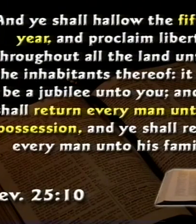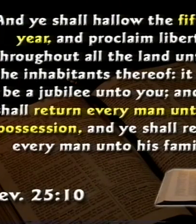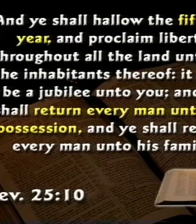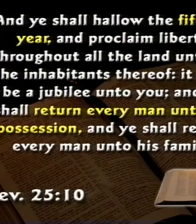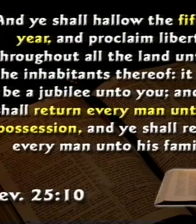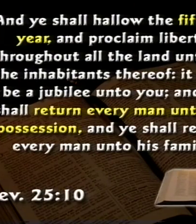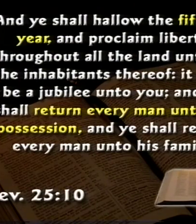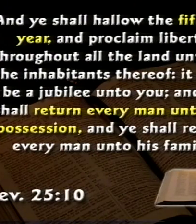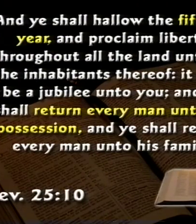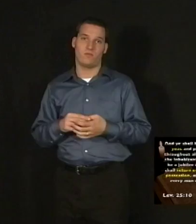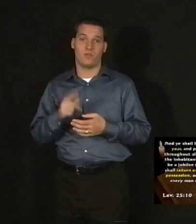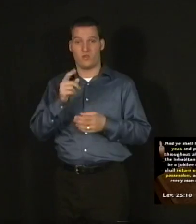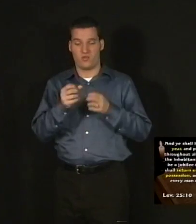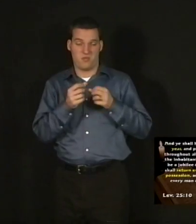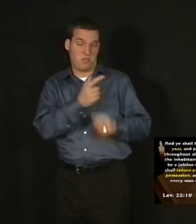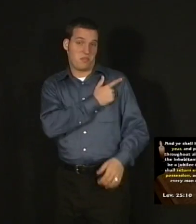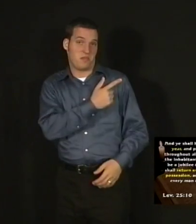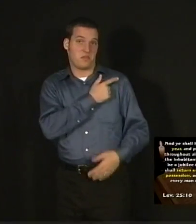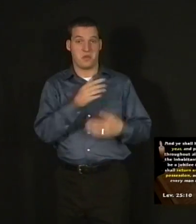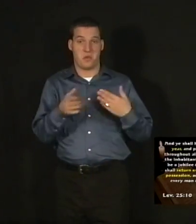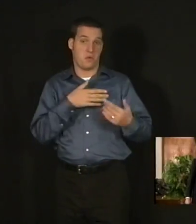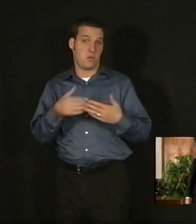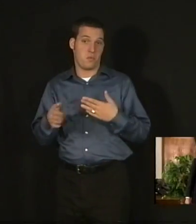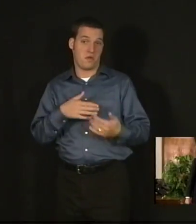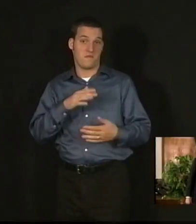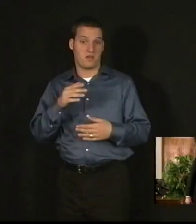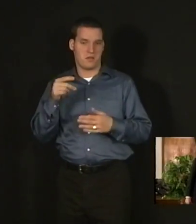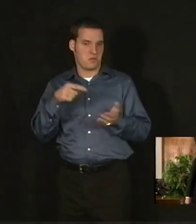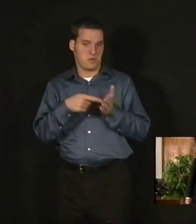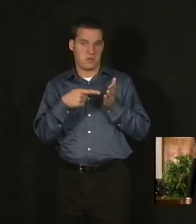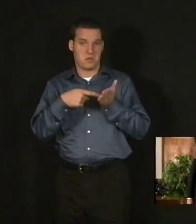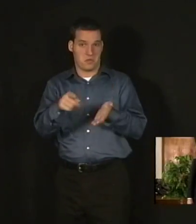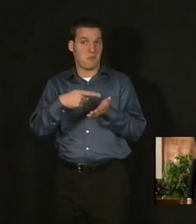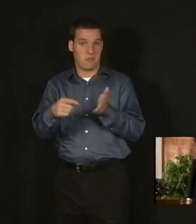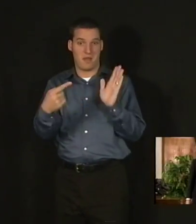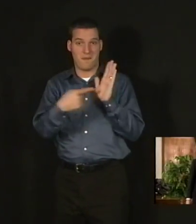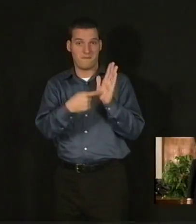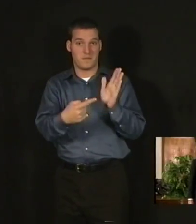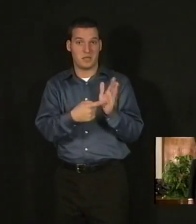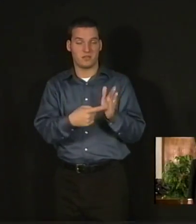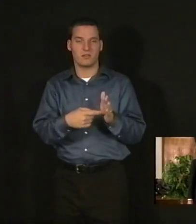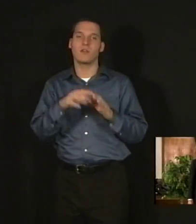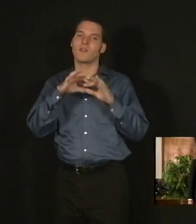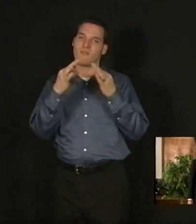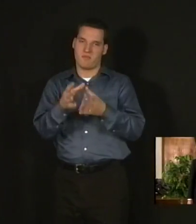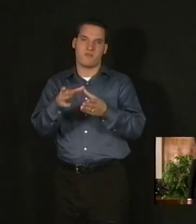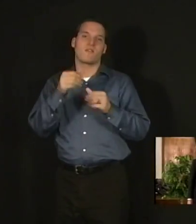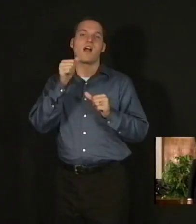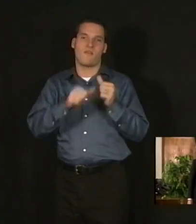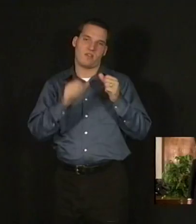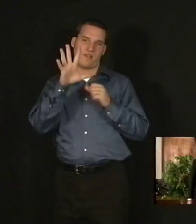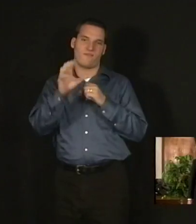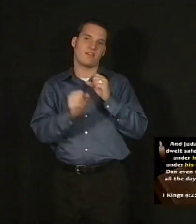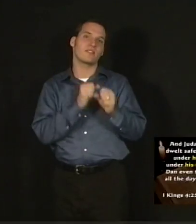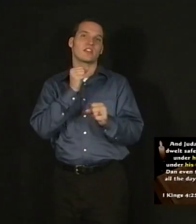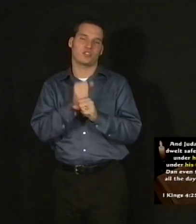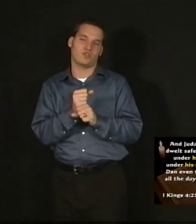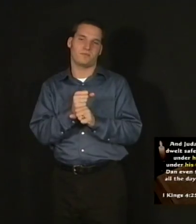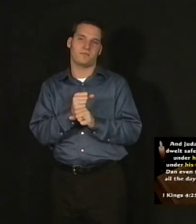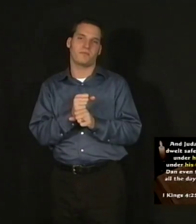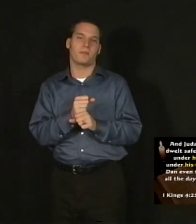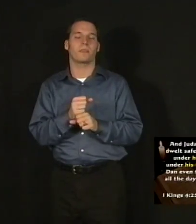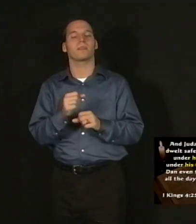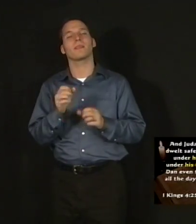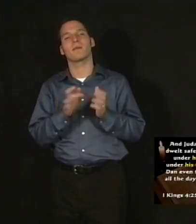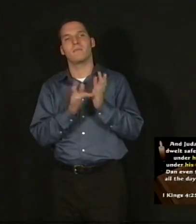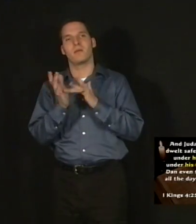family's going to get it back. If you're a loser, you're lazy or whatever, you don't pay your bills and they take it away, your family will get it back every 50th year. The Bible